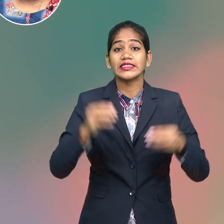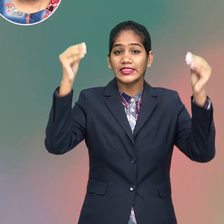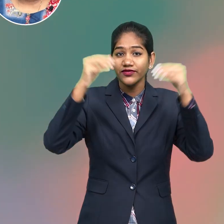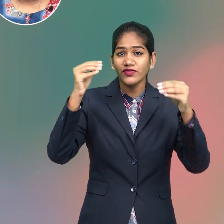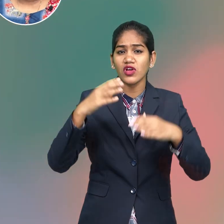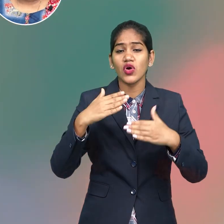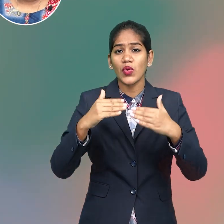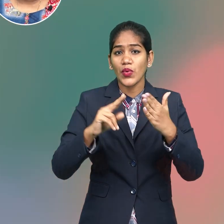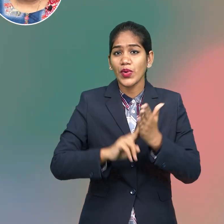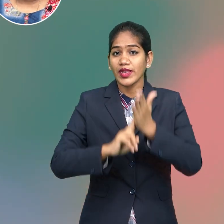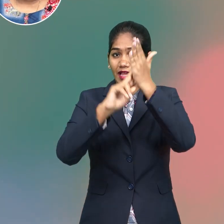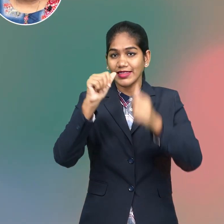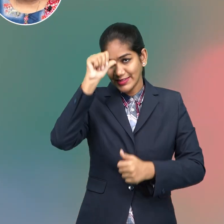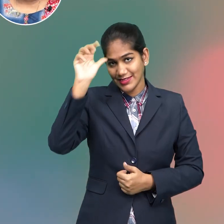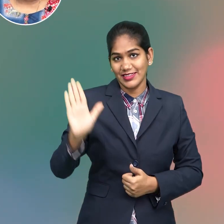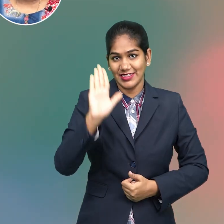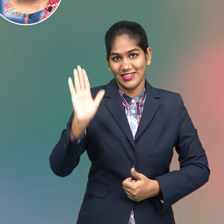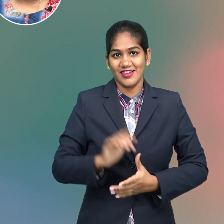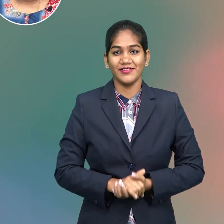India.